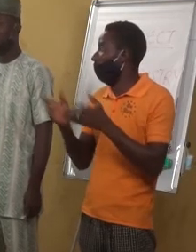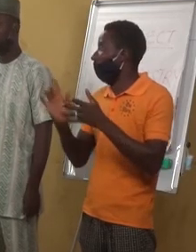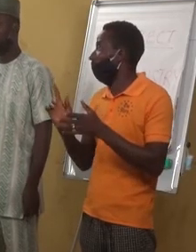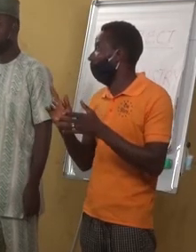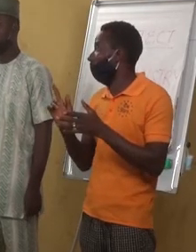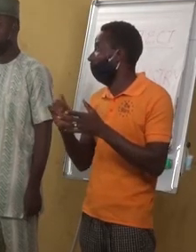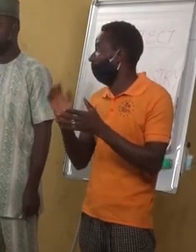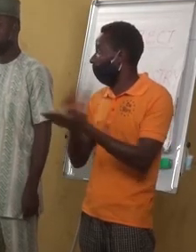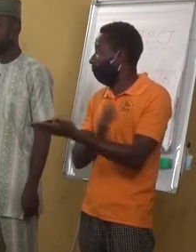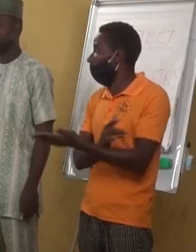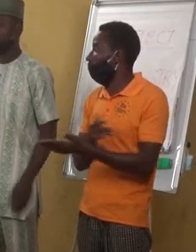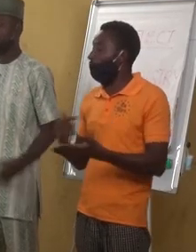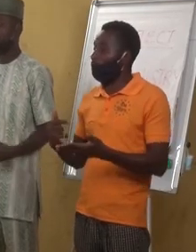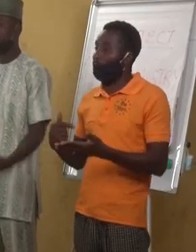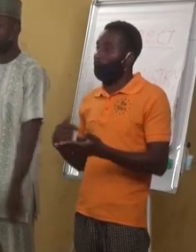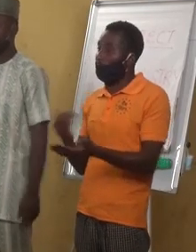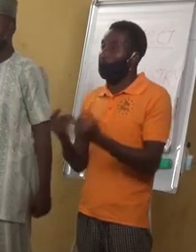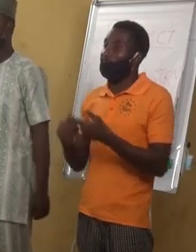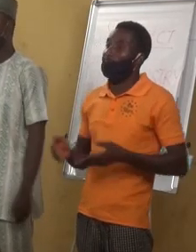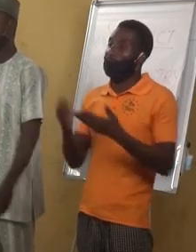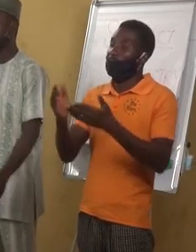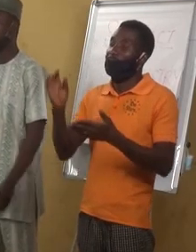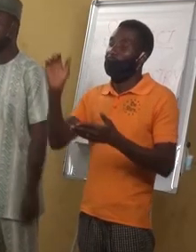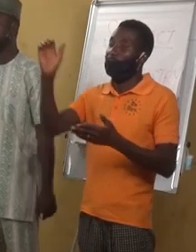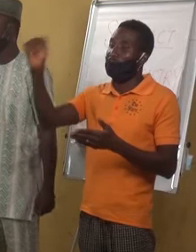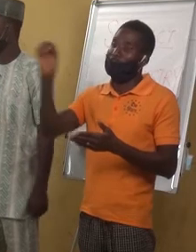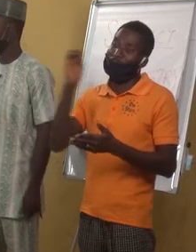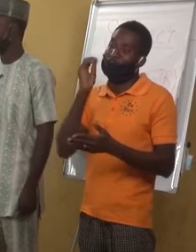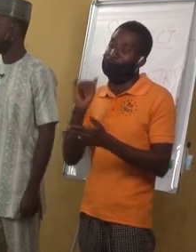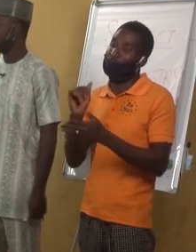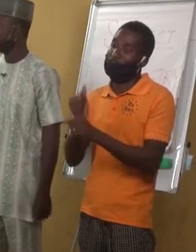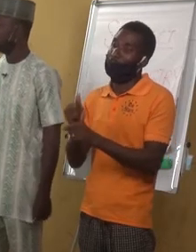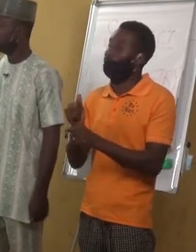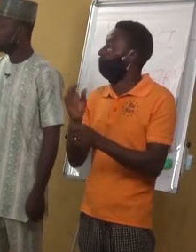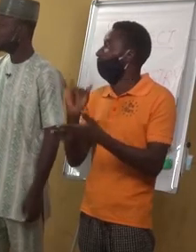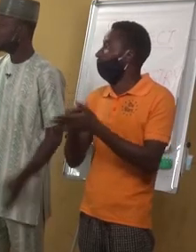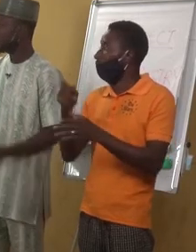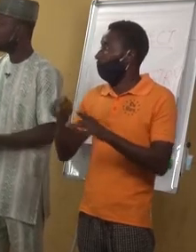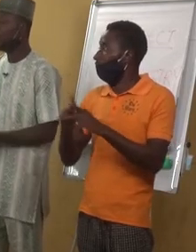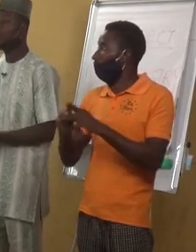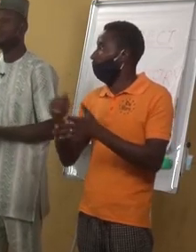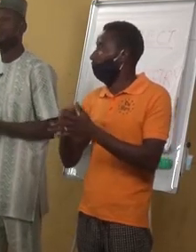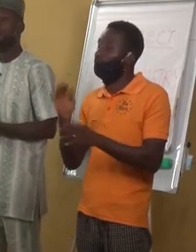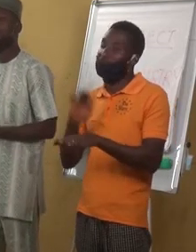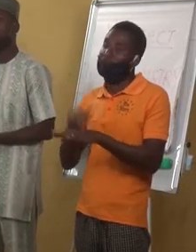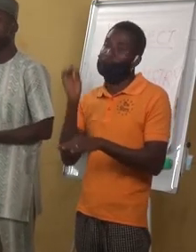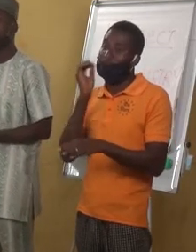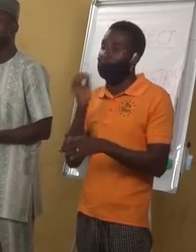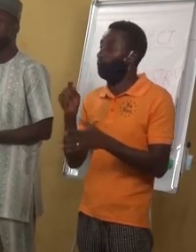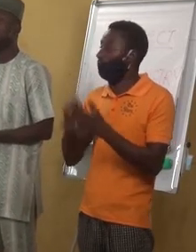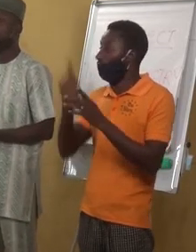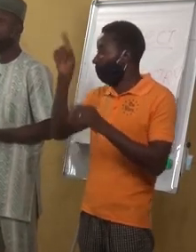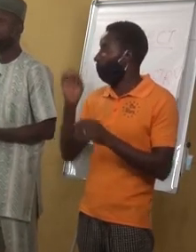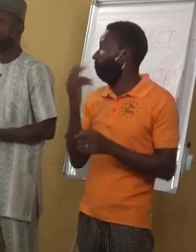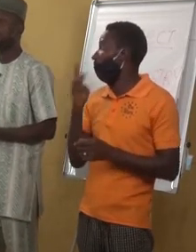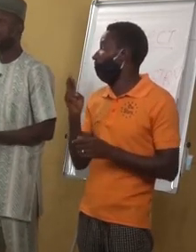that you practice at home in order to measure how much you have learned. These questions are probably WAEC questions